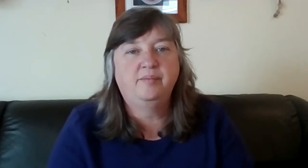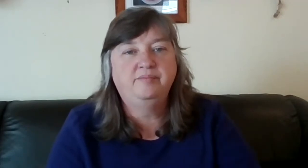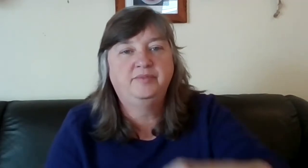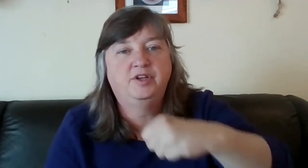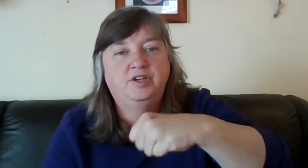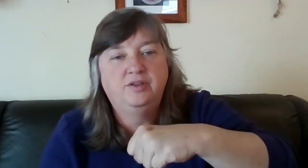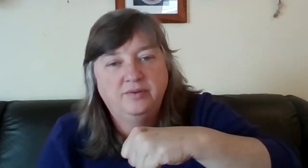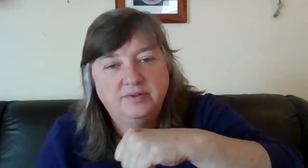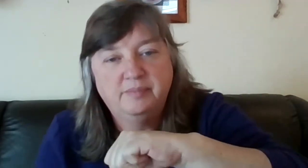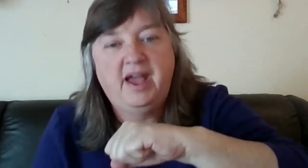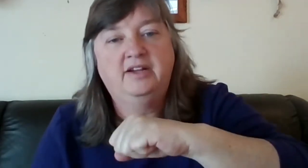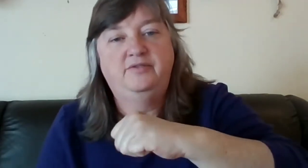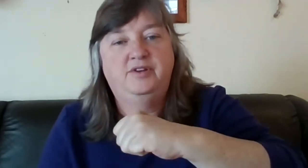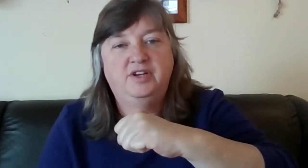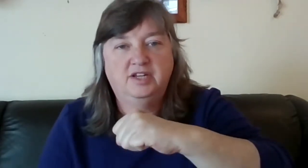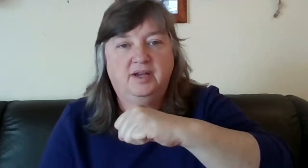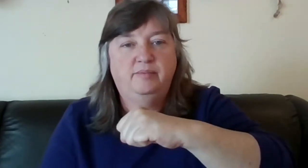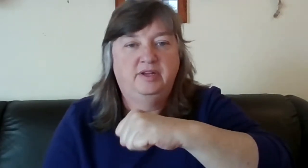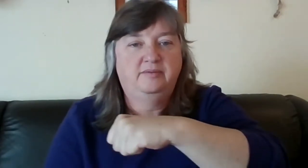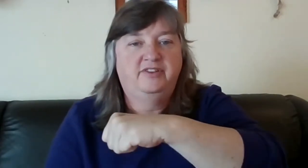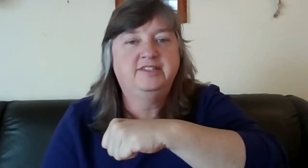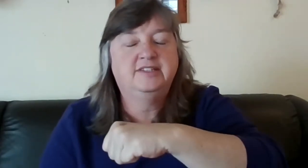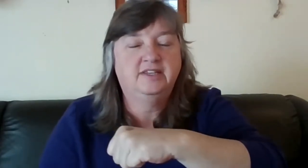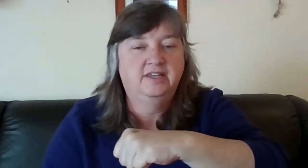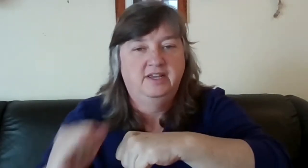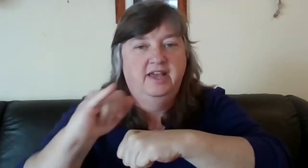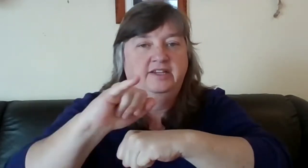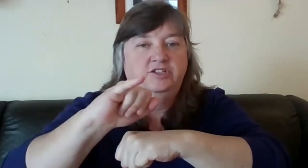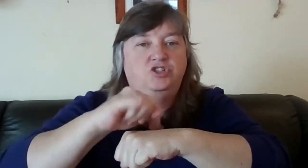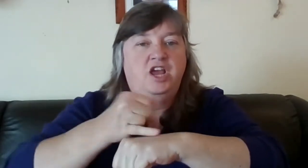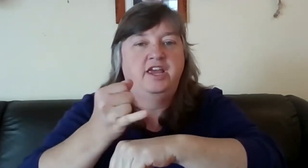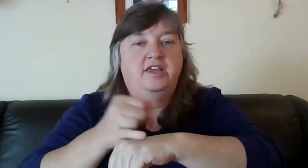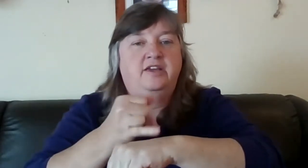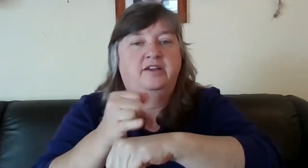Jam, you're going to use the back of your non-dominant fist and a J.